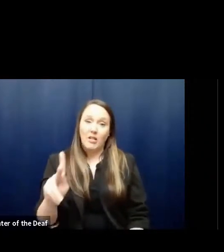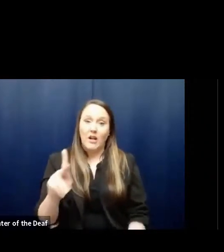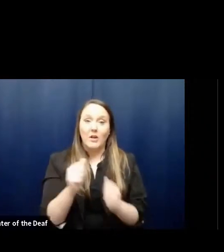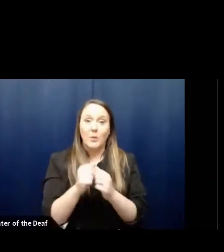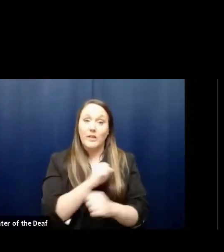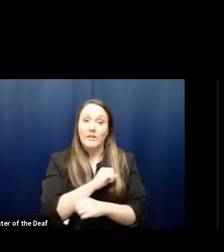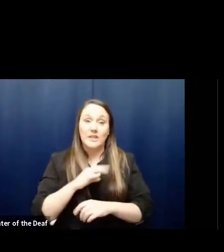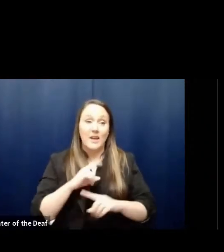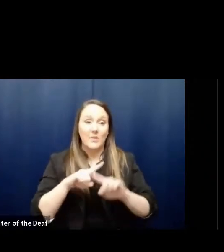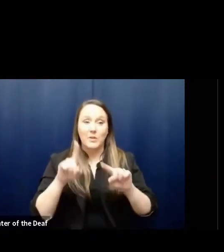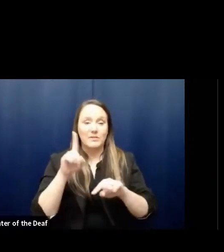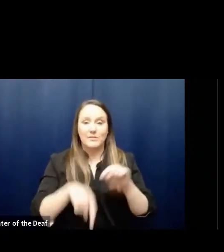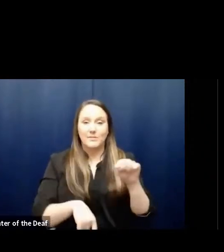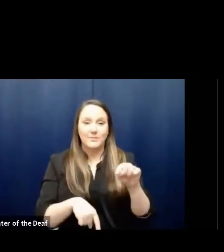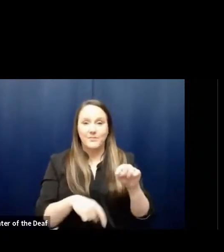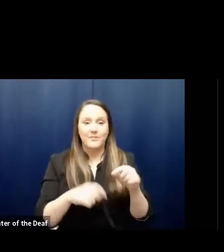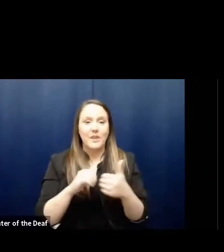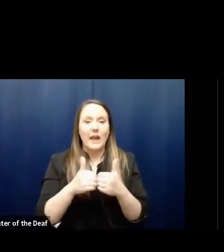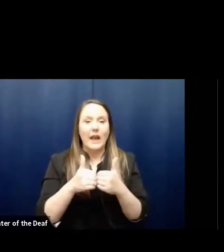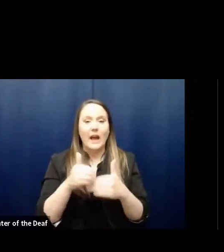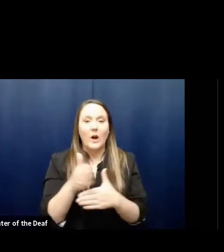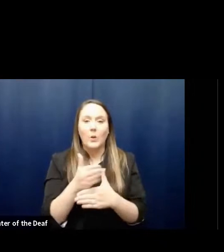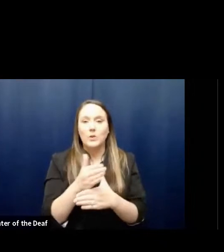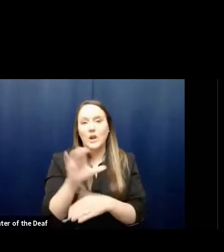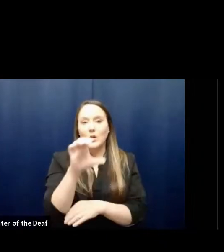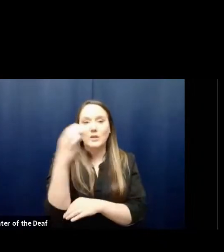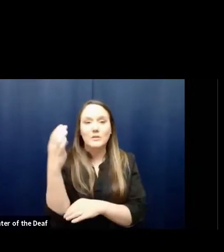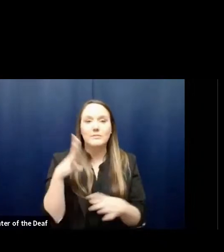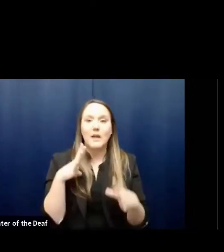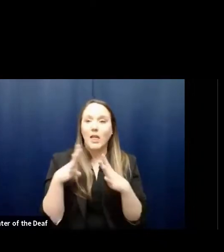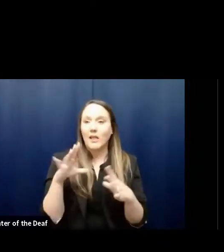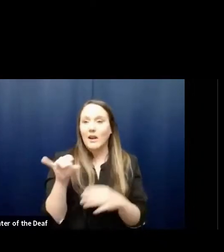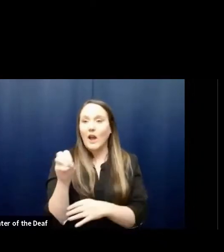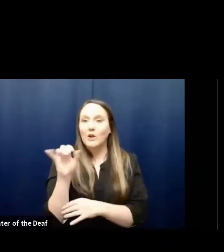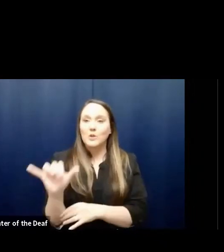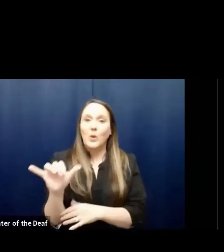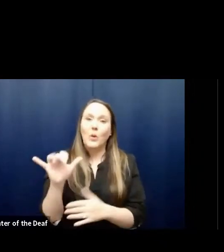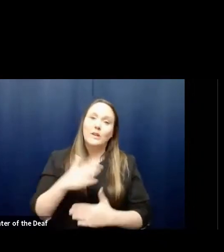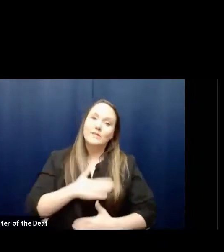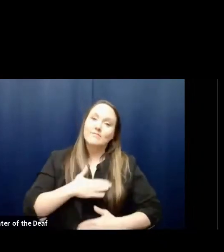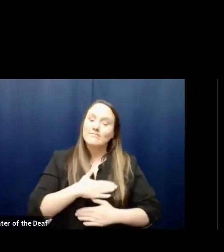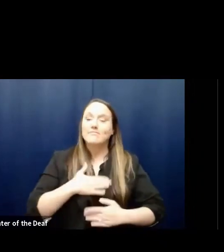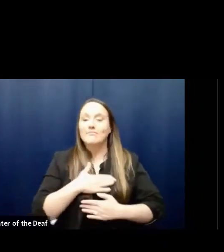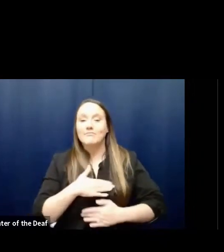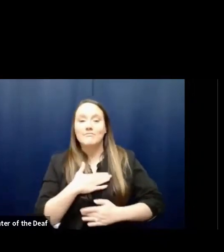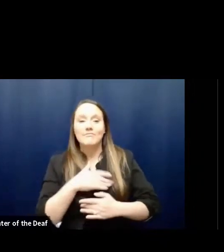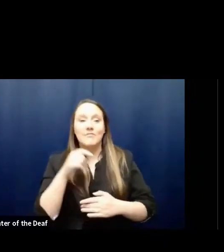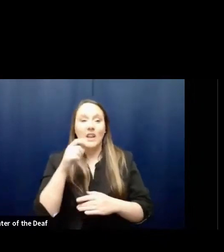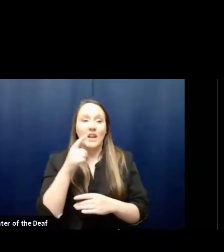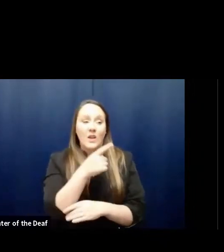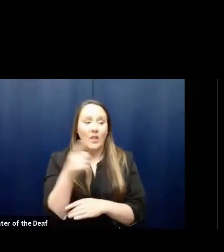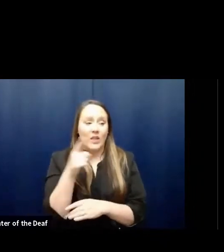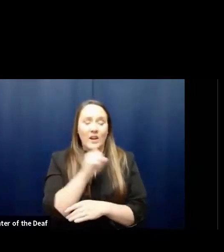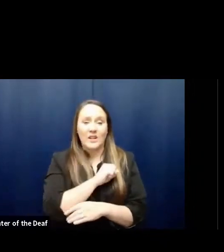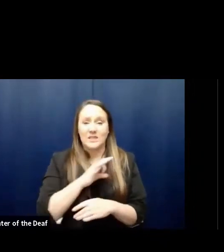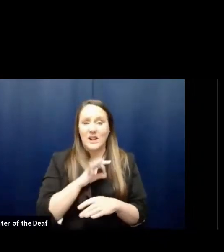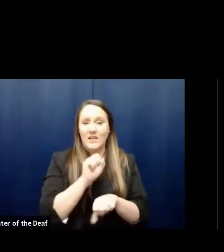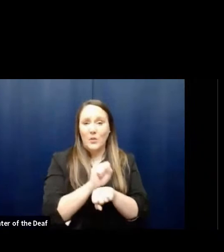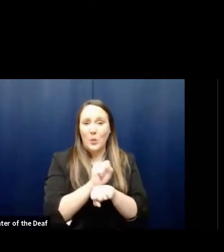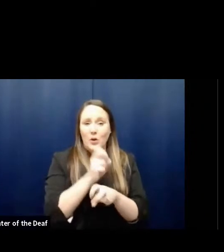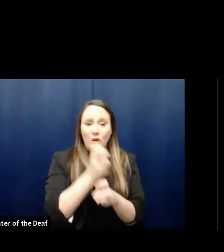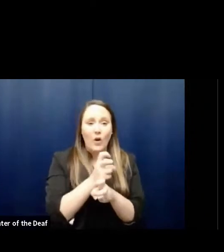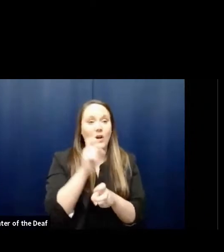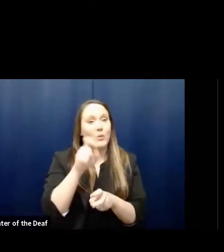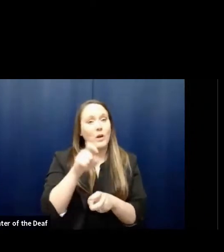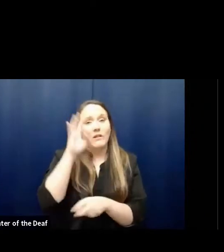we share some Christmas joy or holiday joy with our staff who are working really hard this year? We're going to have to be creative and